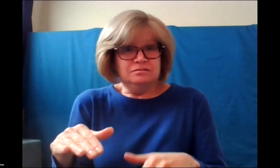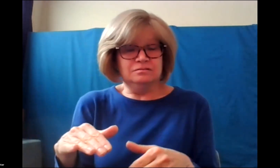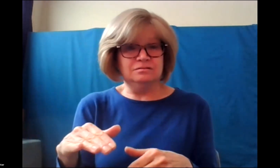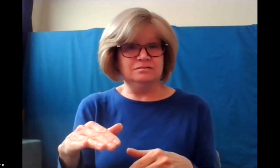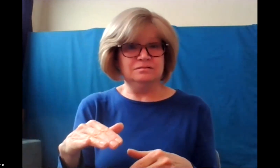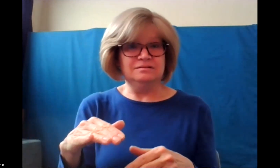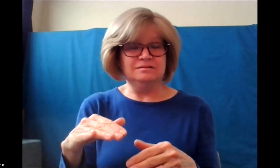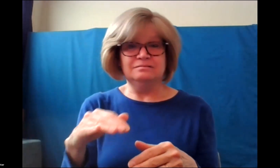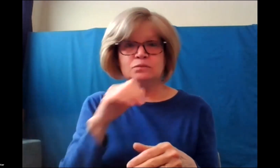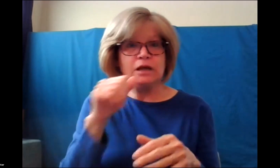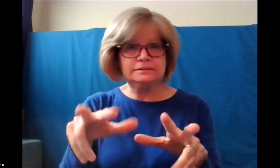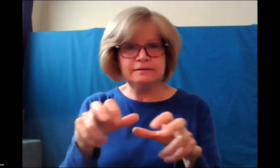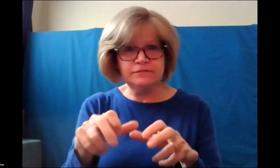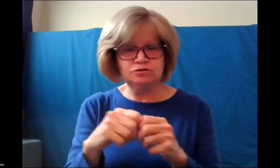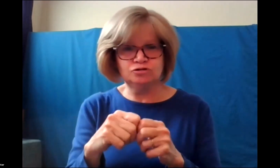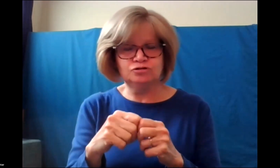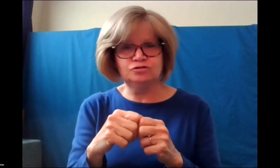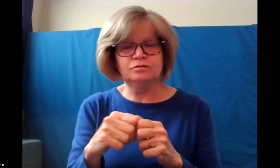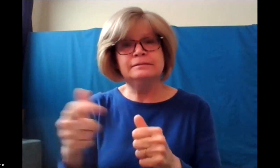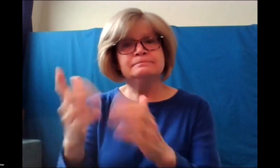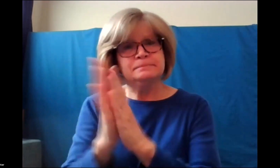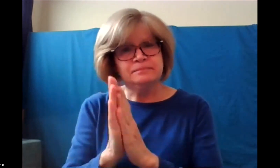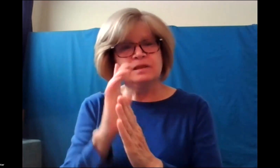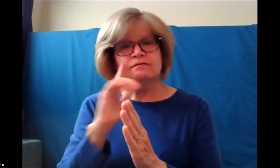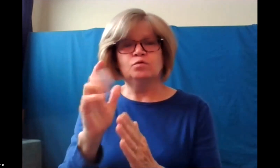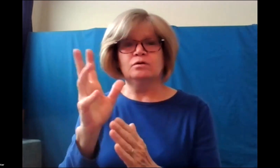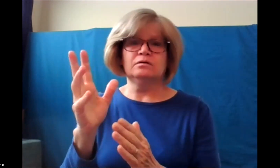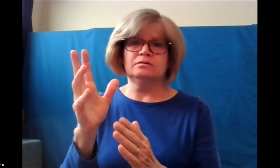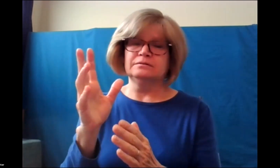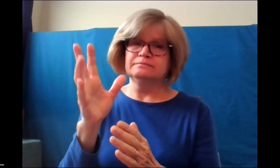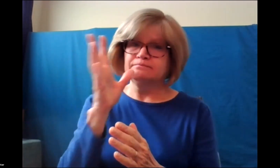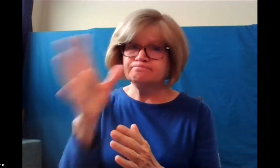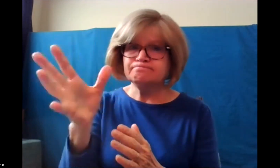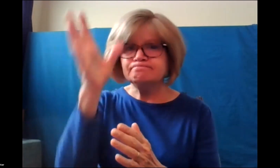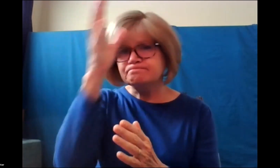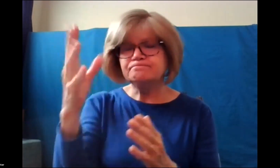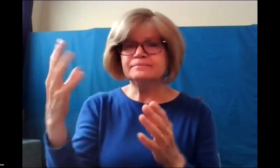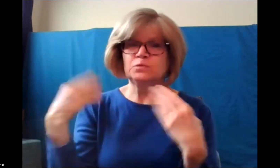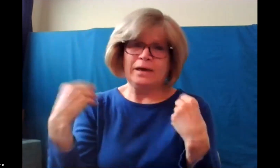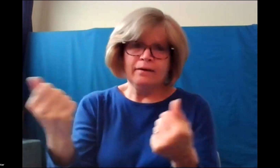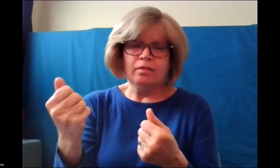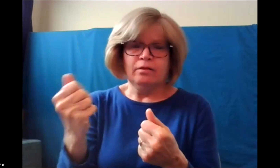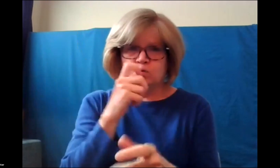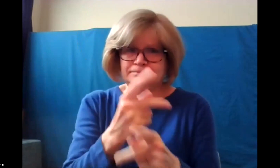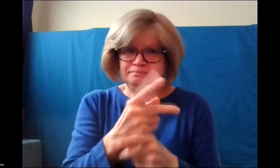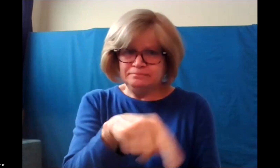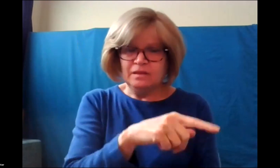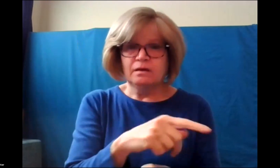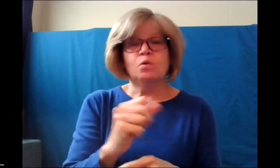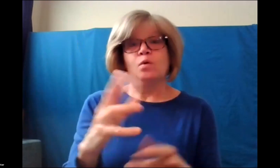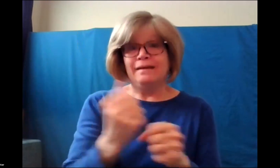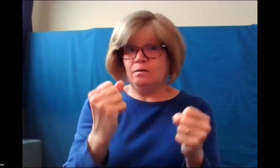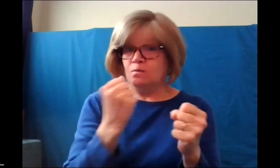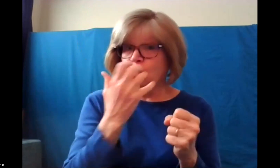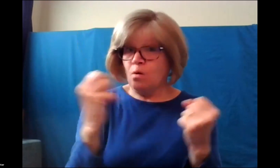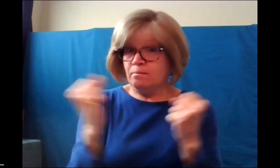thoughtful, unselfish appeals to heal a sick custodial grandparent, procure a warm